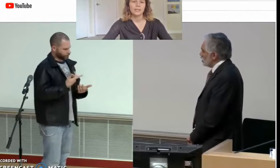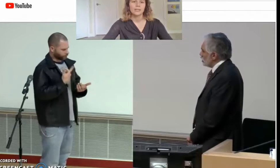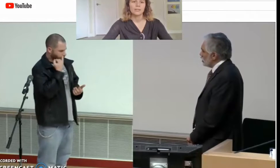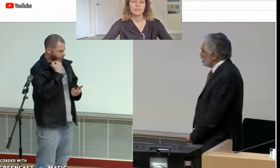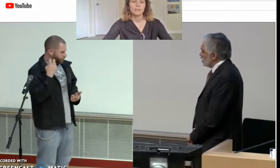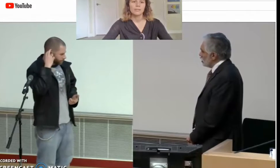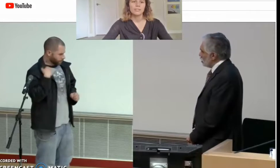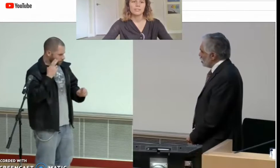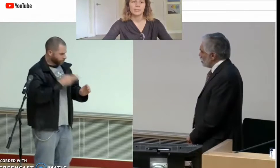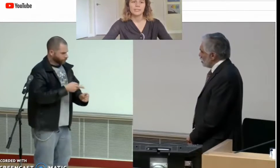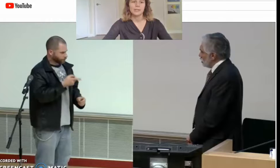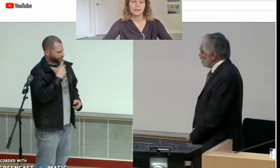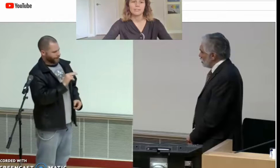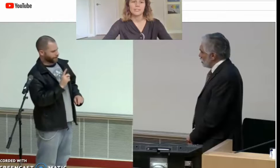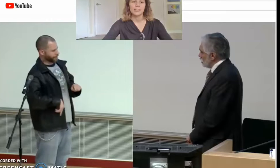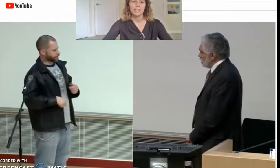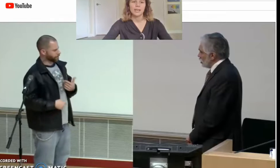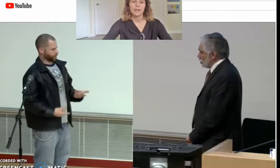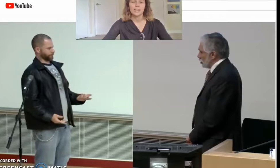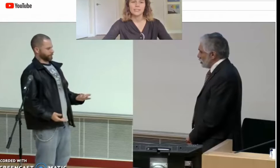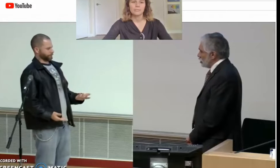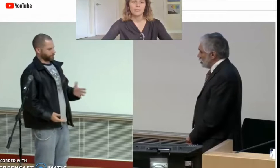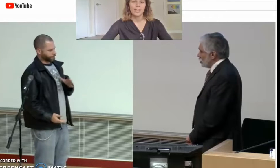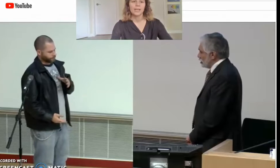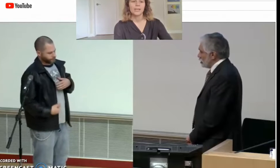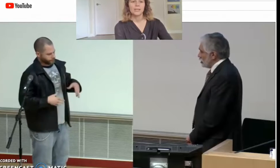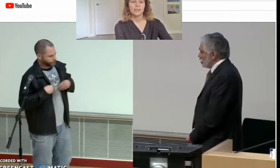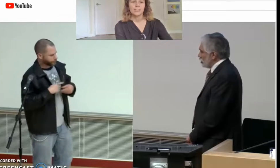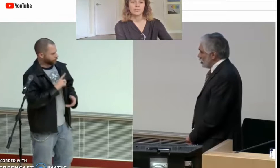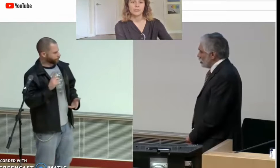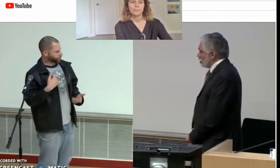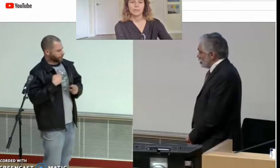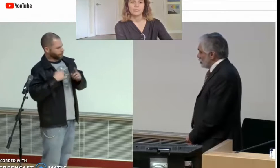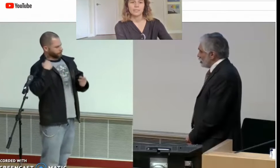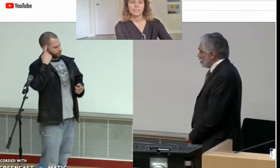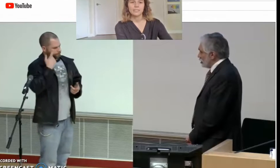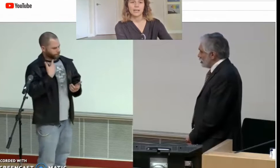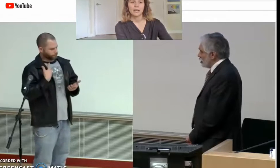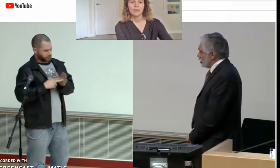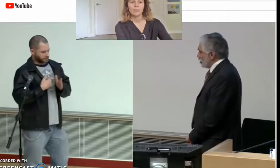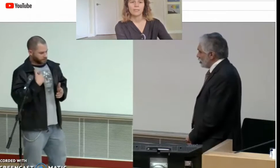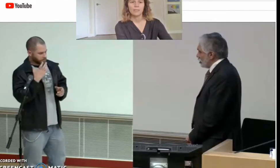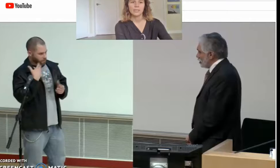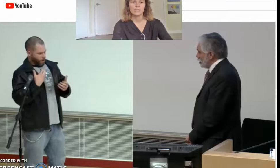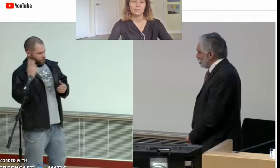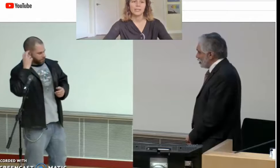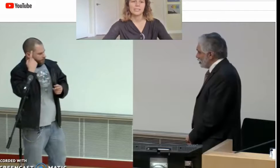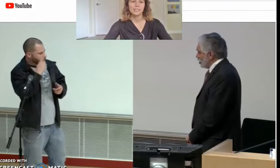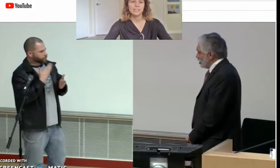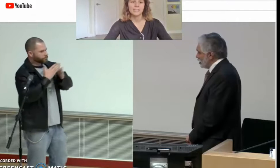And I went into a military office, and I asked them if I got a cochlear implant, would they still let me into the military? And they said